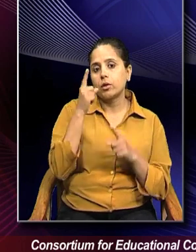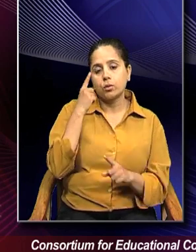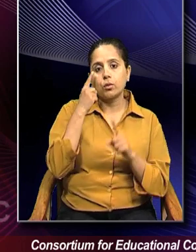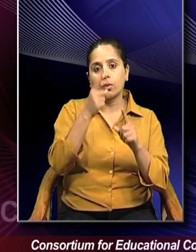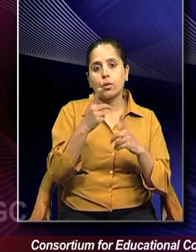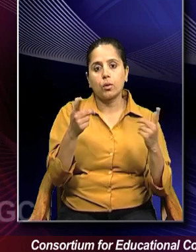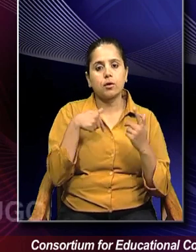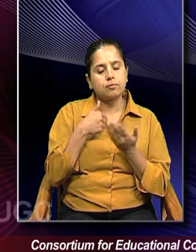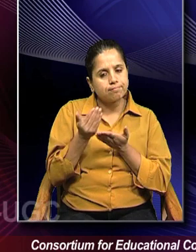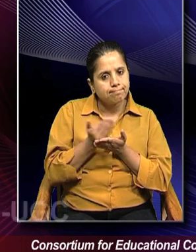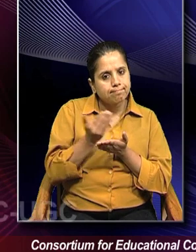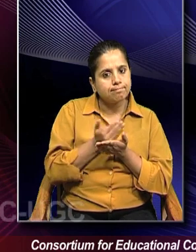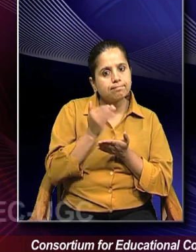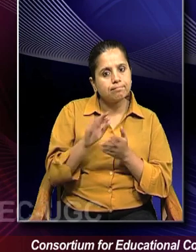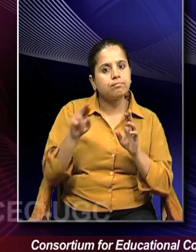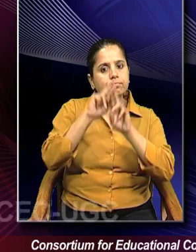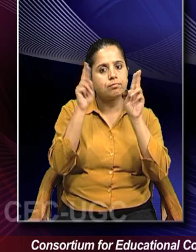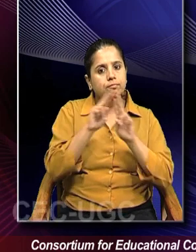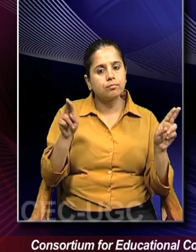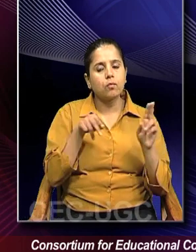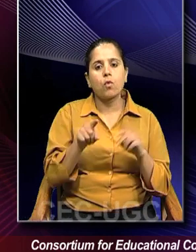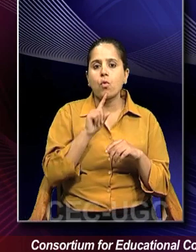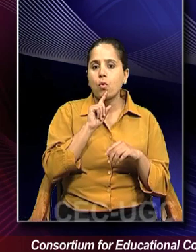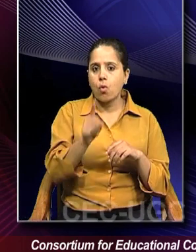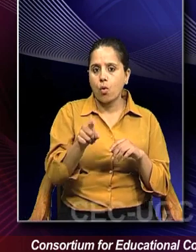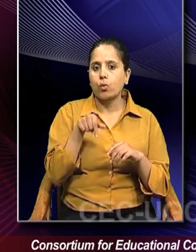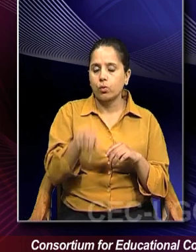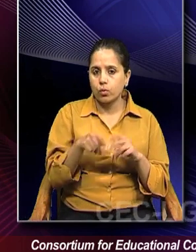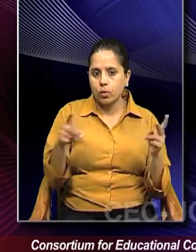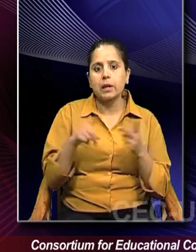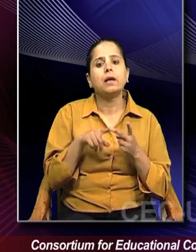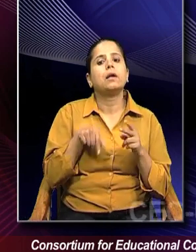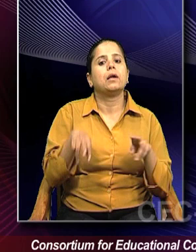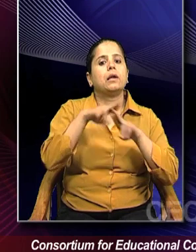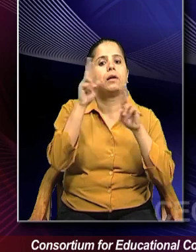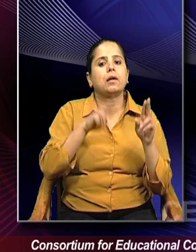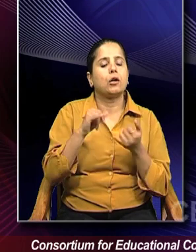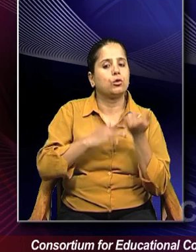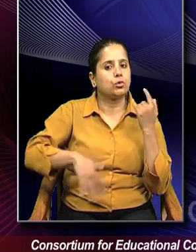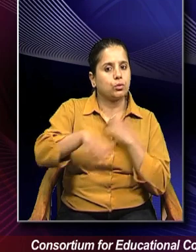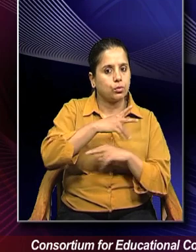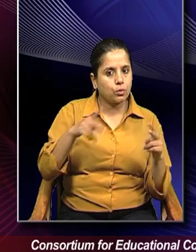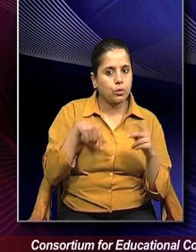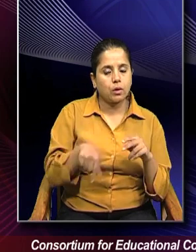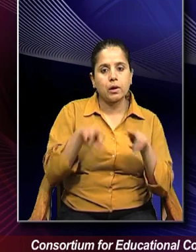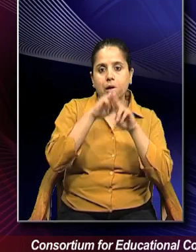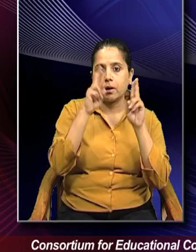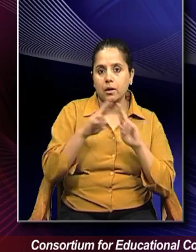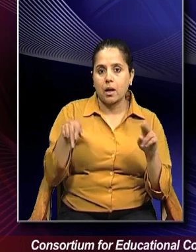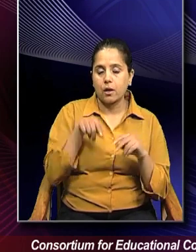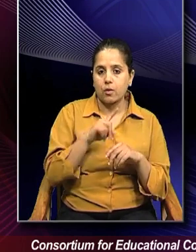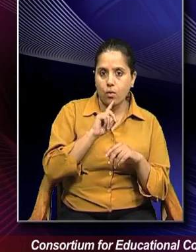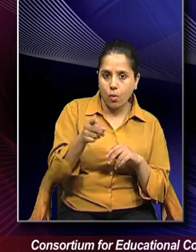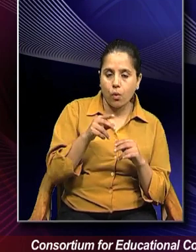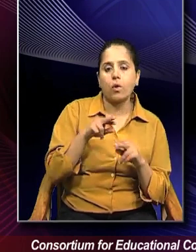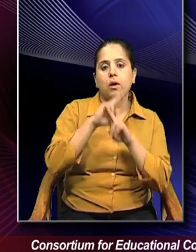is preservation of the international order or international society. International order and society,